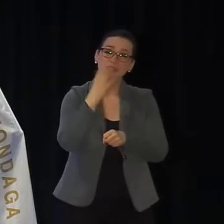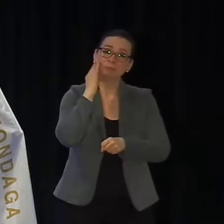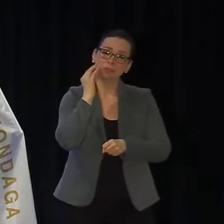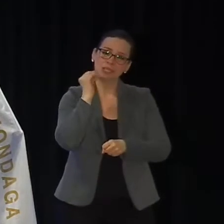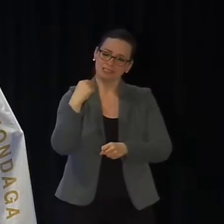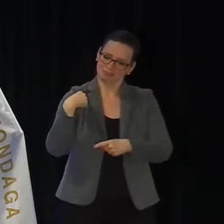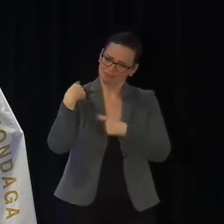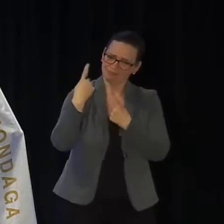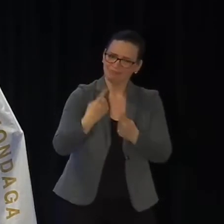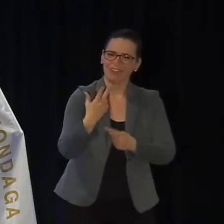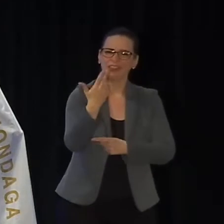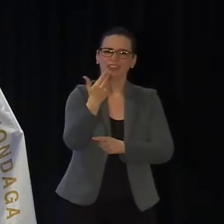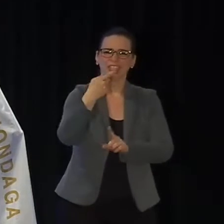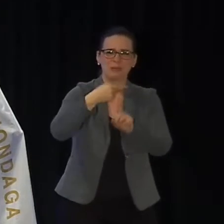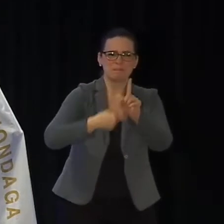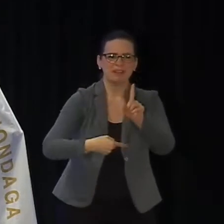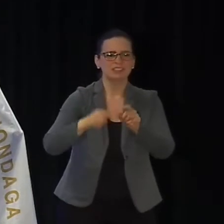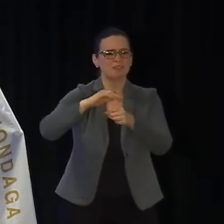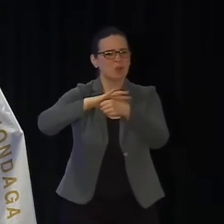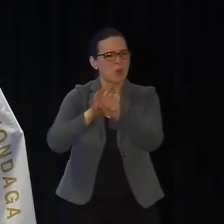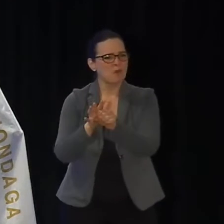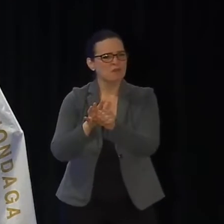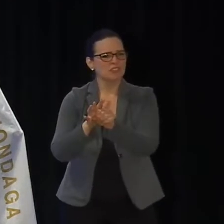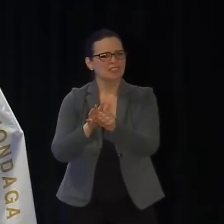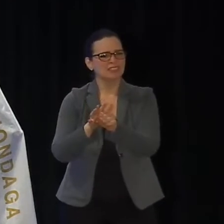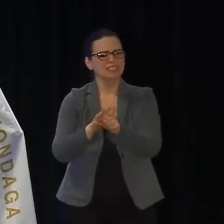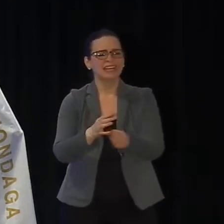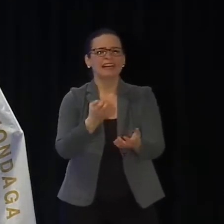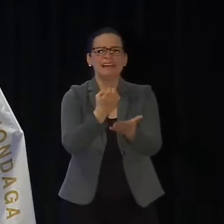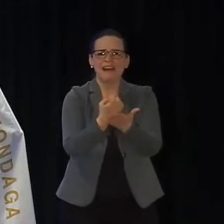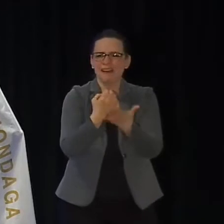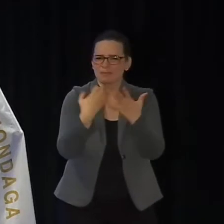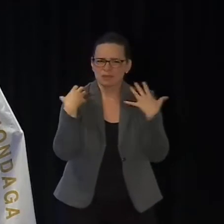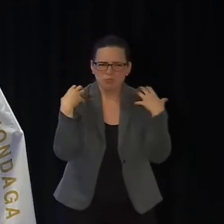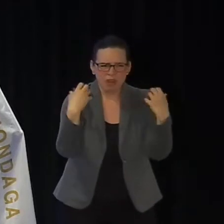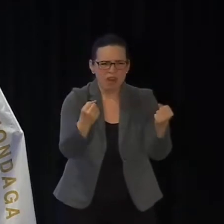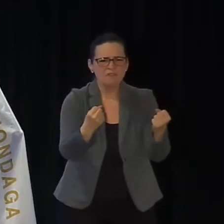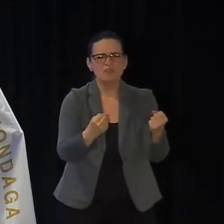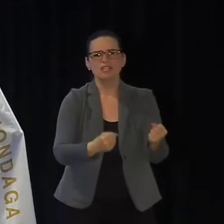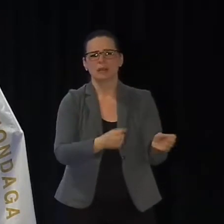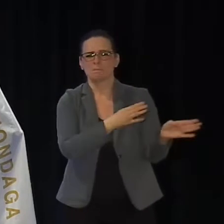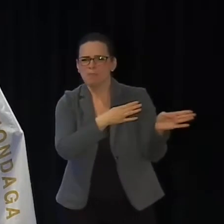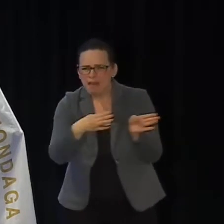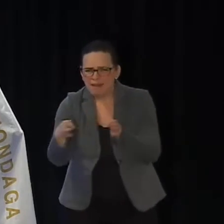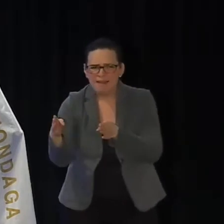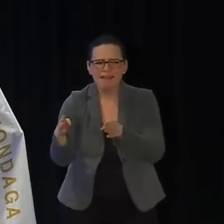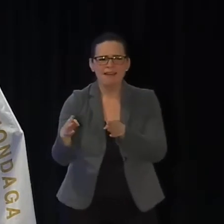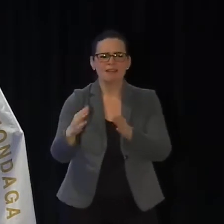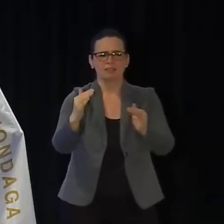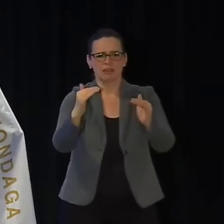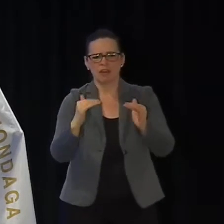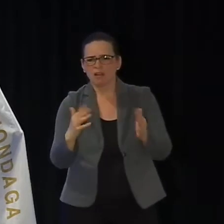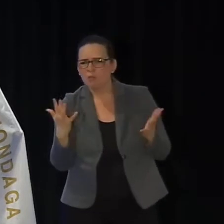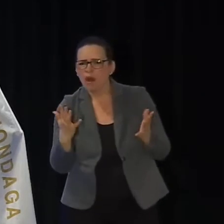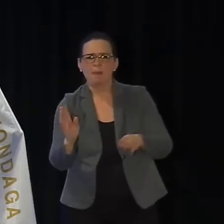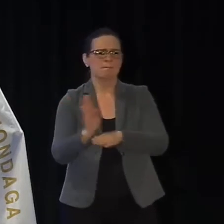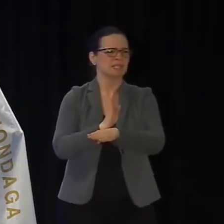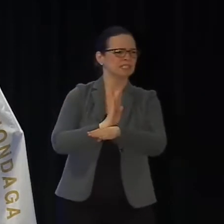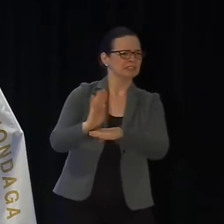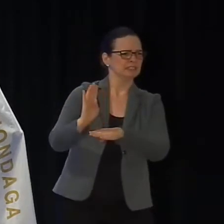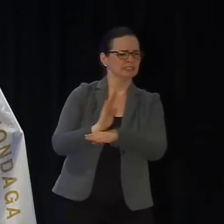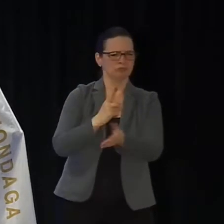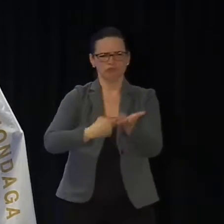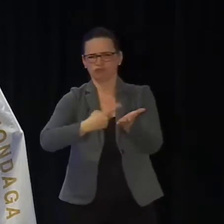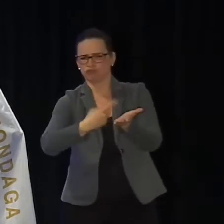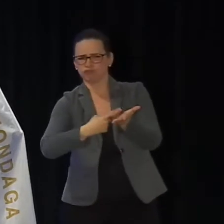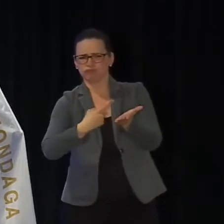next step is in this process. And we'll roll out our recovery plan for the county, and then we're going to get to business. So saying that, happy